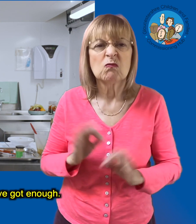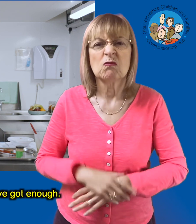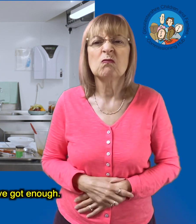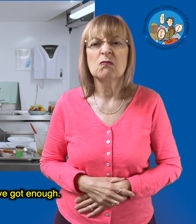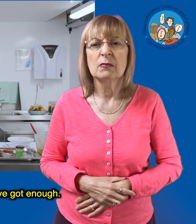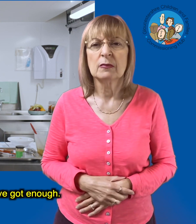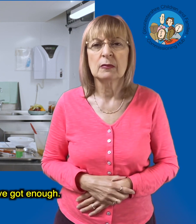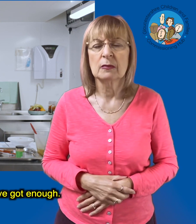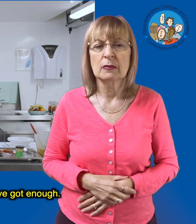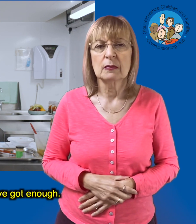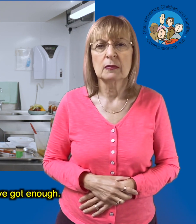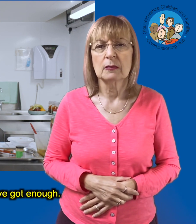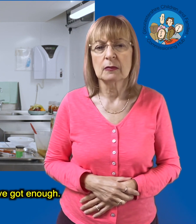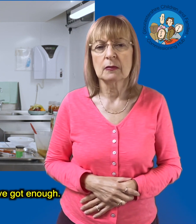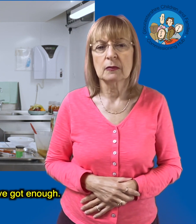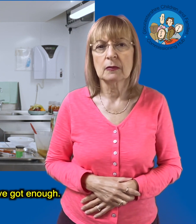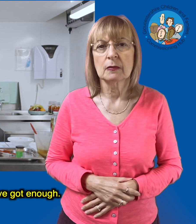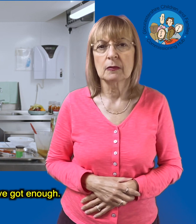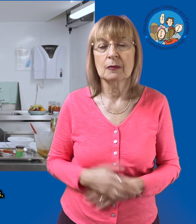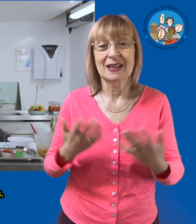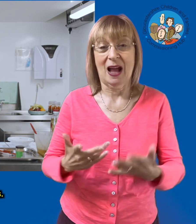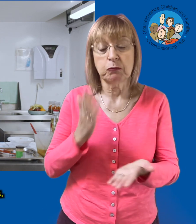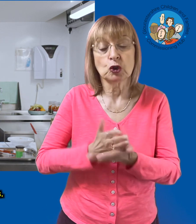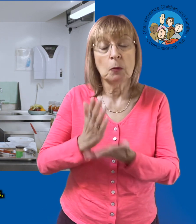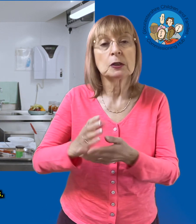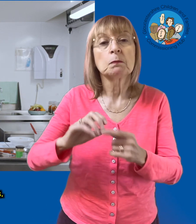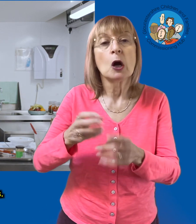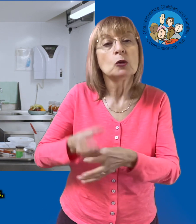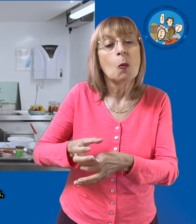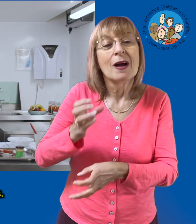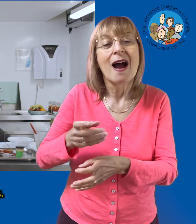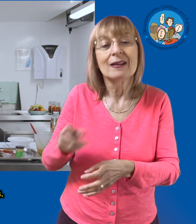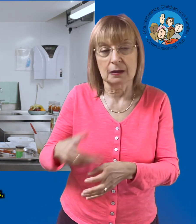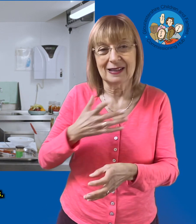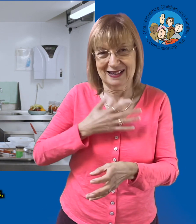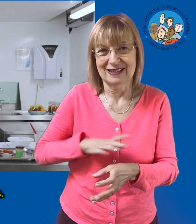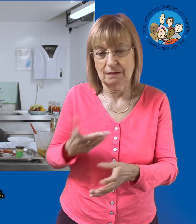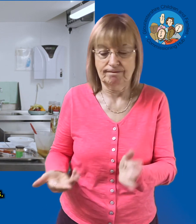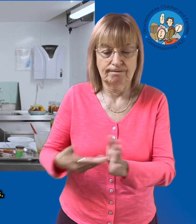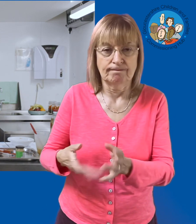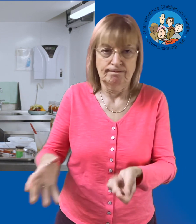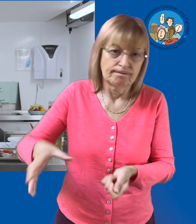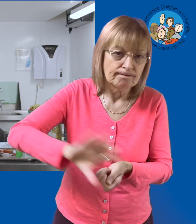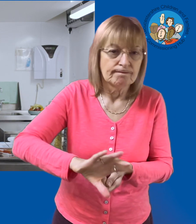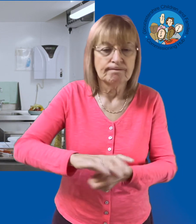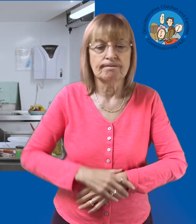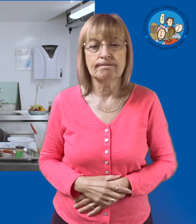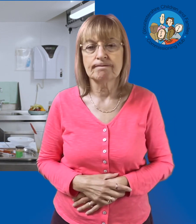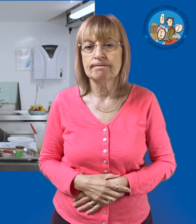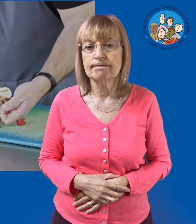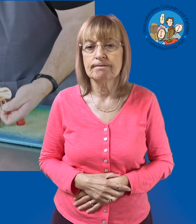You can smell it in there as well, so I know I've got enough. So, can of chopped tomatoes.